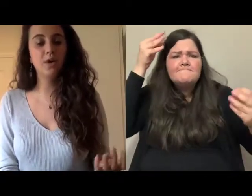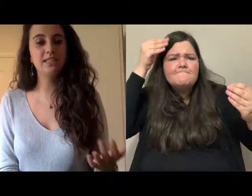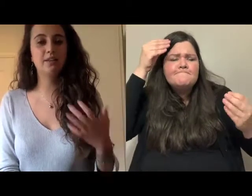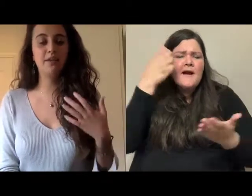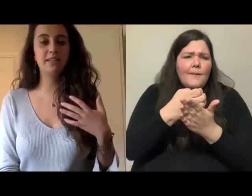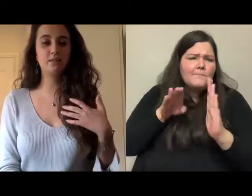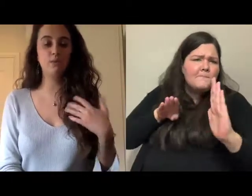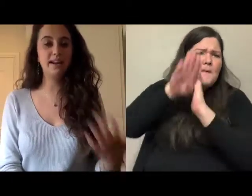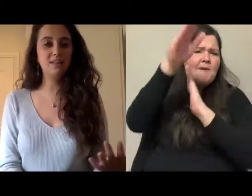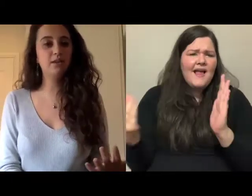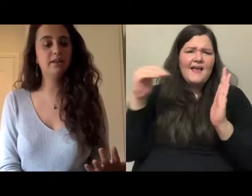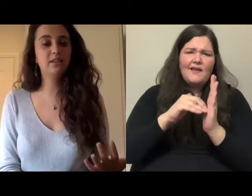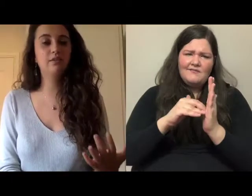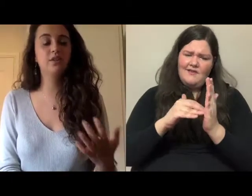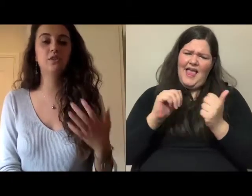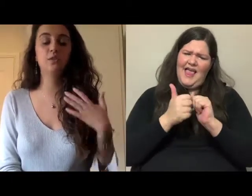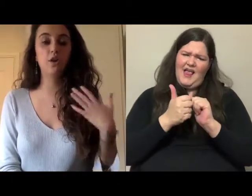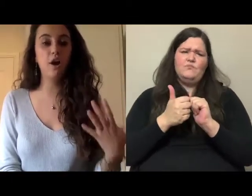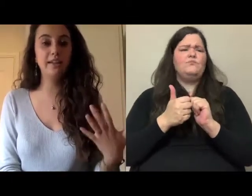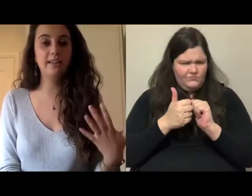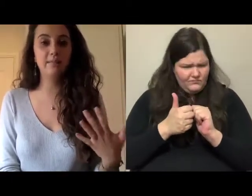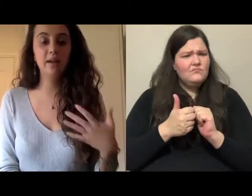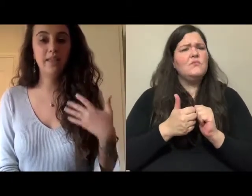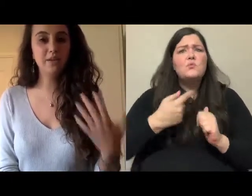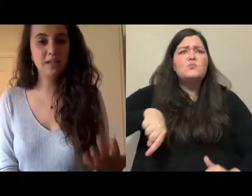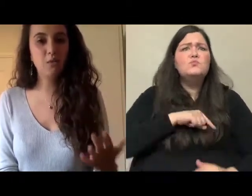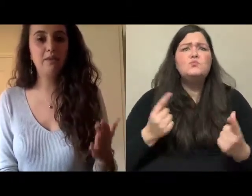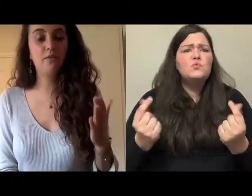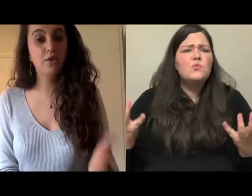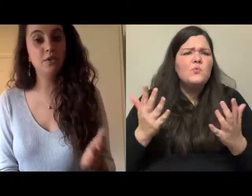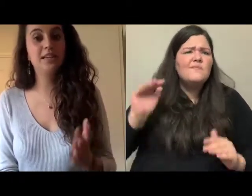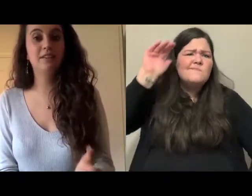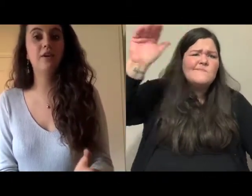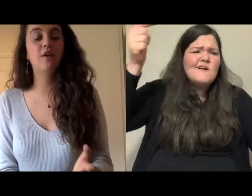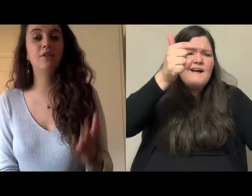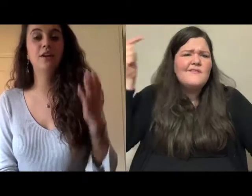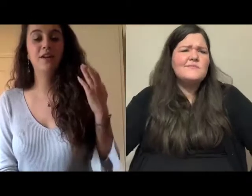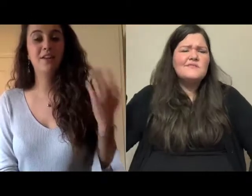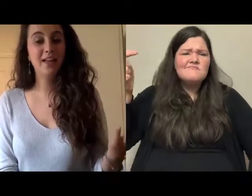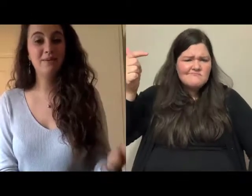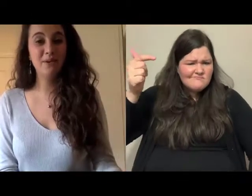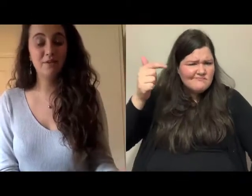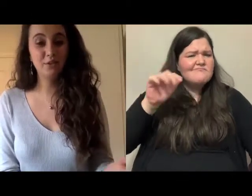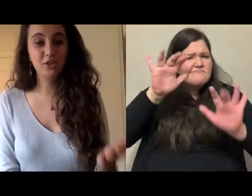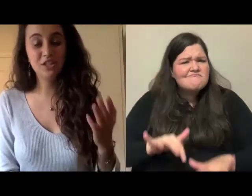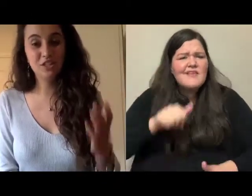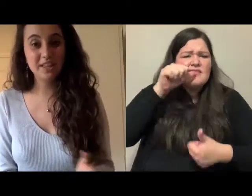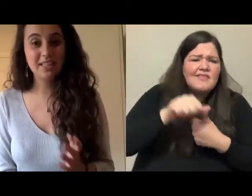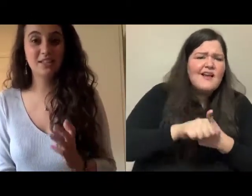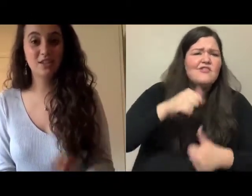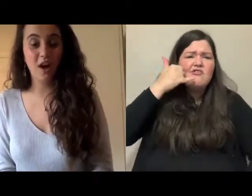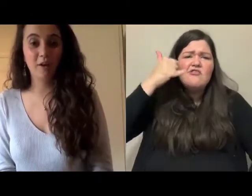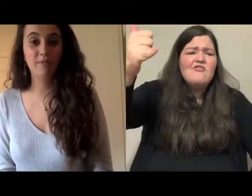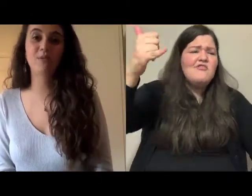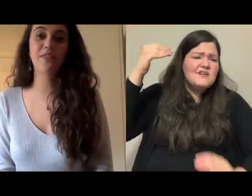our words? And if it's writing to elected officials or calling them, there's still a way for you to get involved. The climate revolution